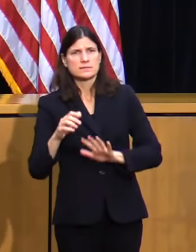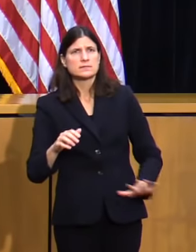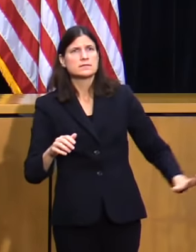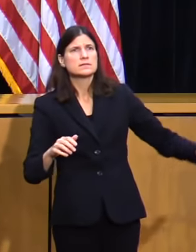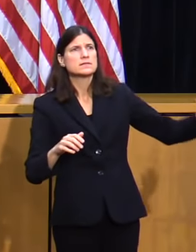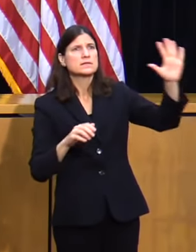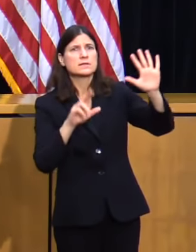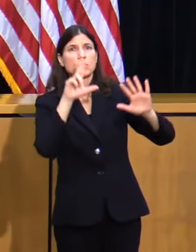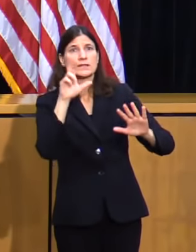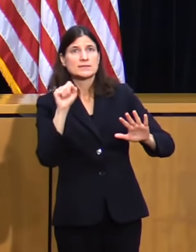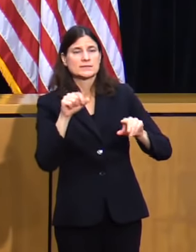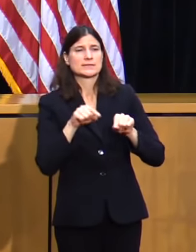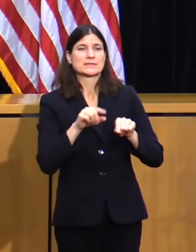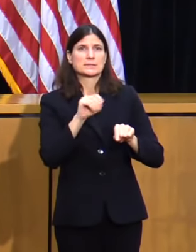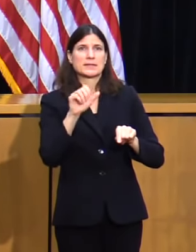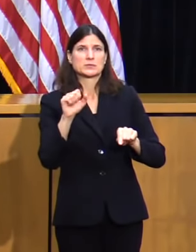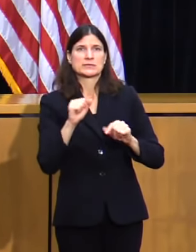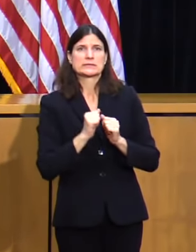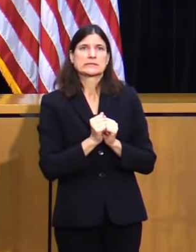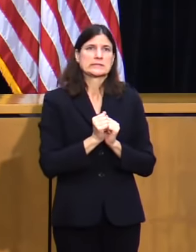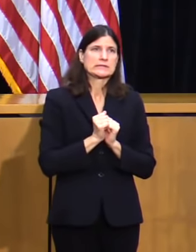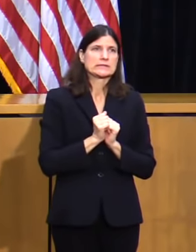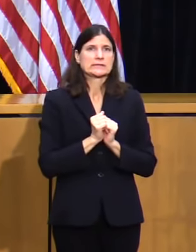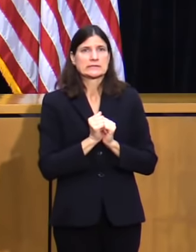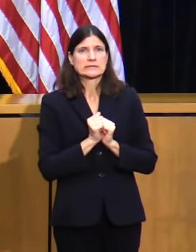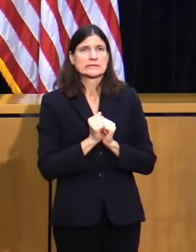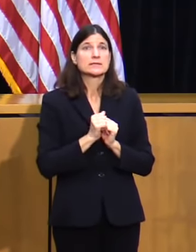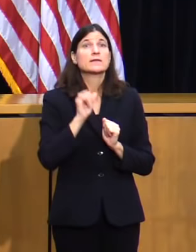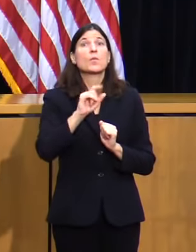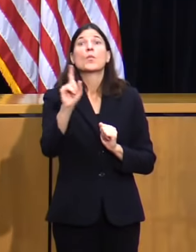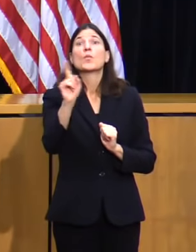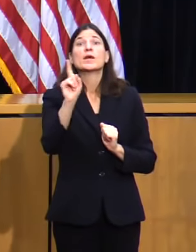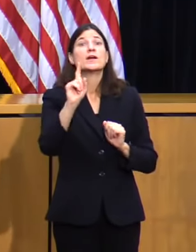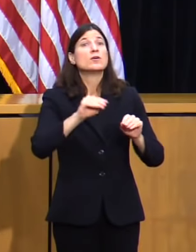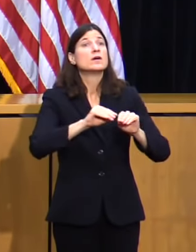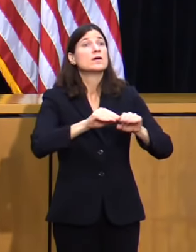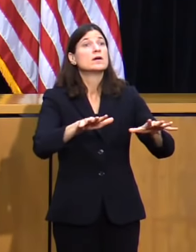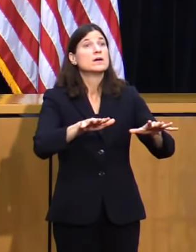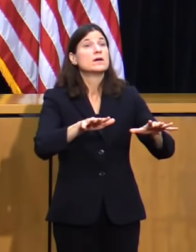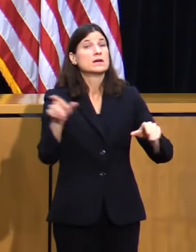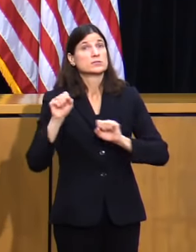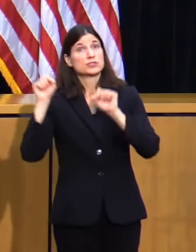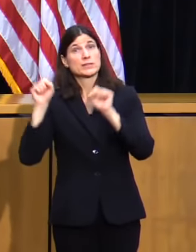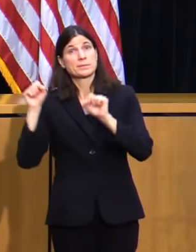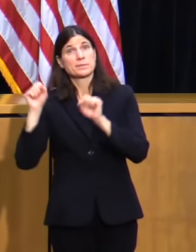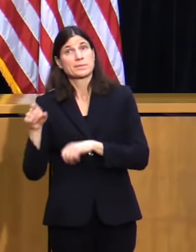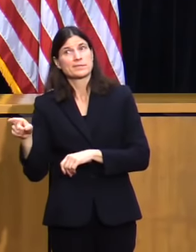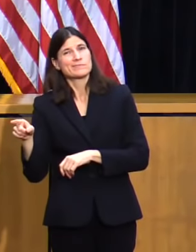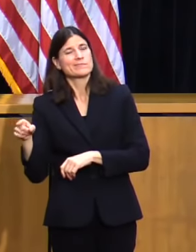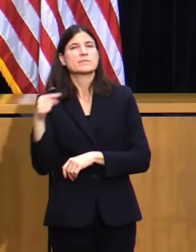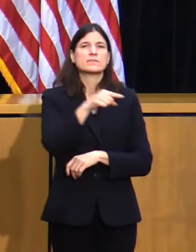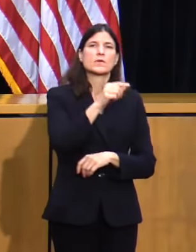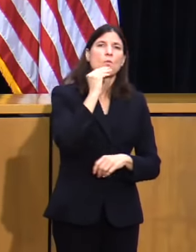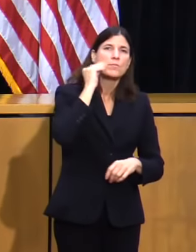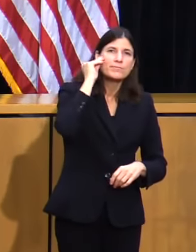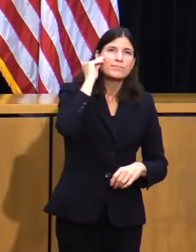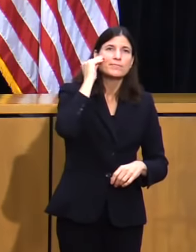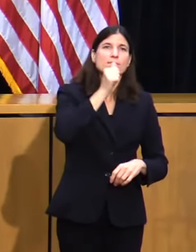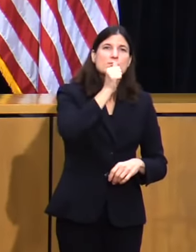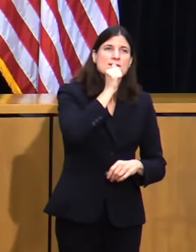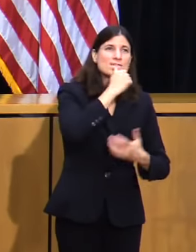it's private activity and private citizens that are driving a big piece of this. And I think of the stuff like the youth hockey piece. I think of that